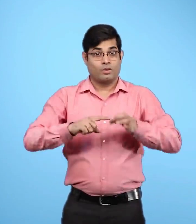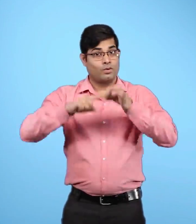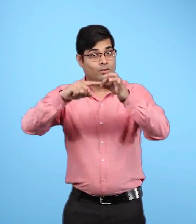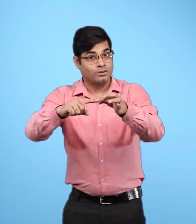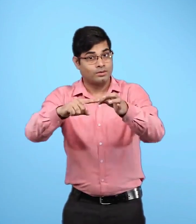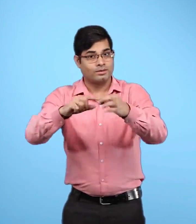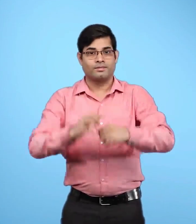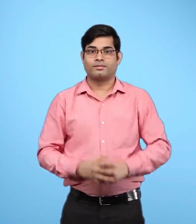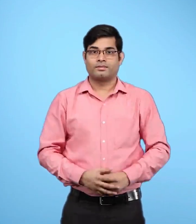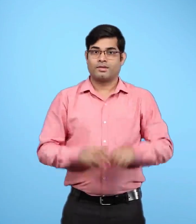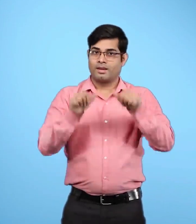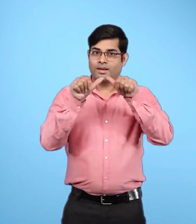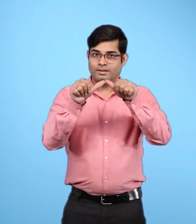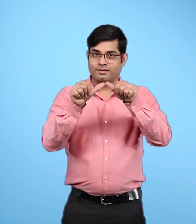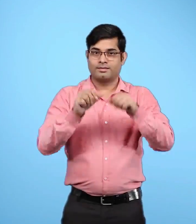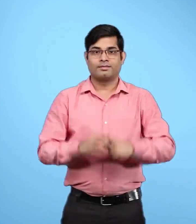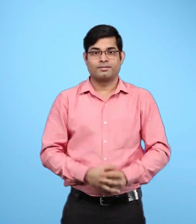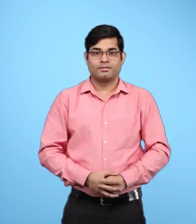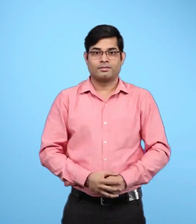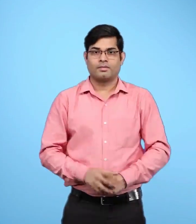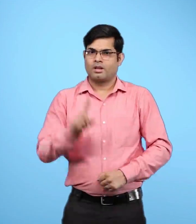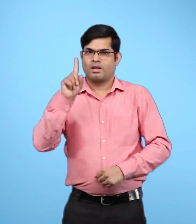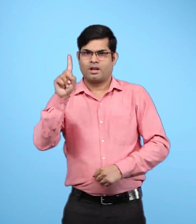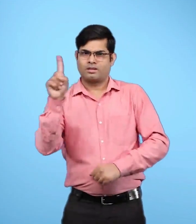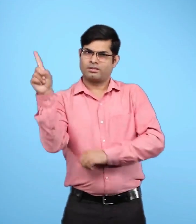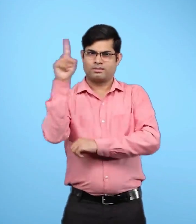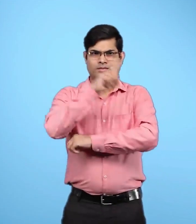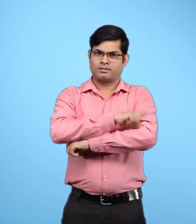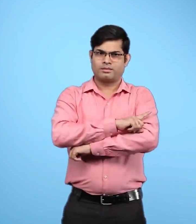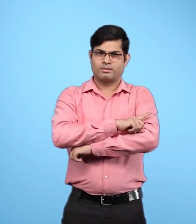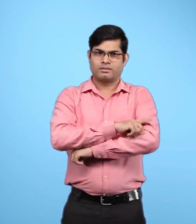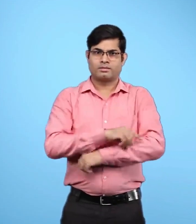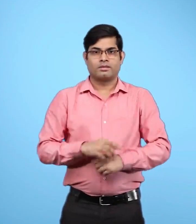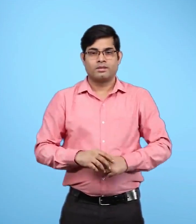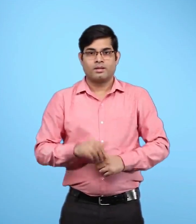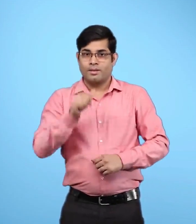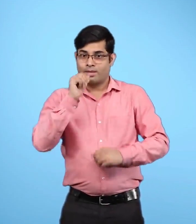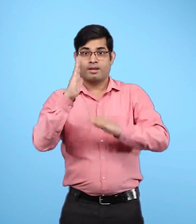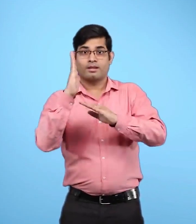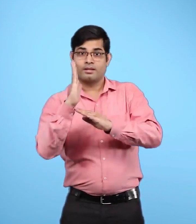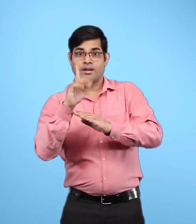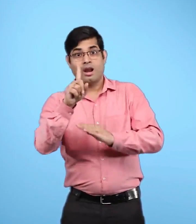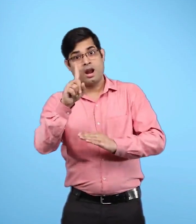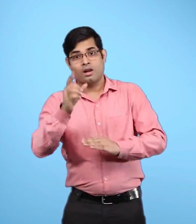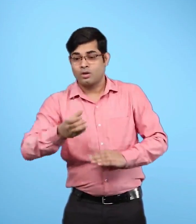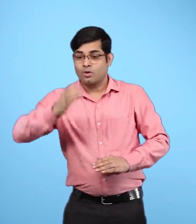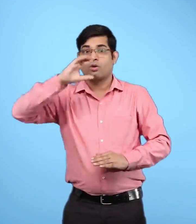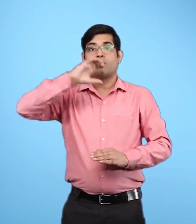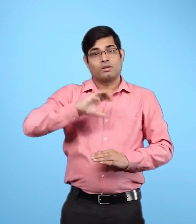Question A. The number of children who drink 1 glass of water is